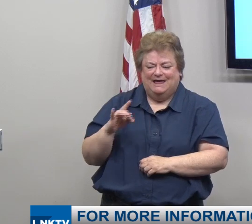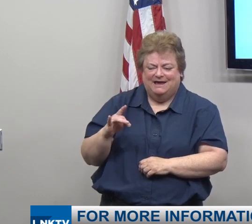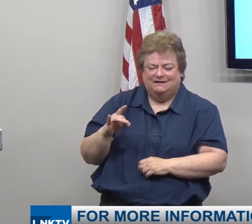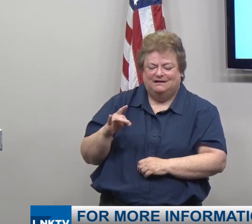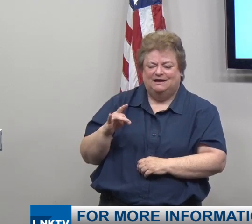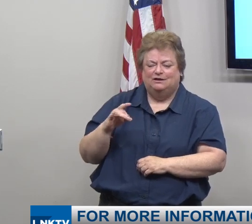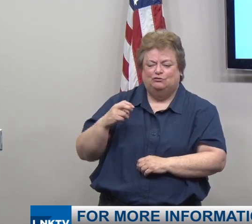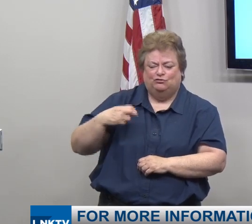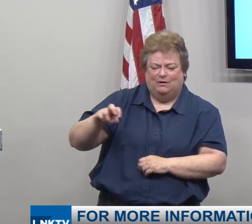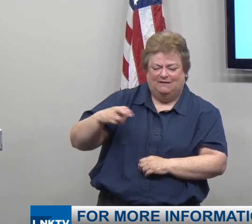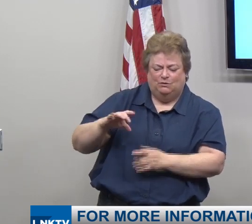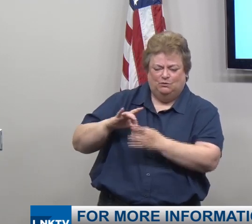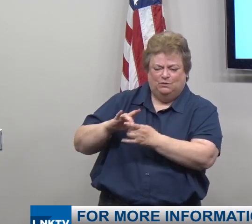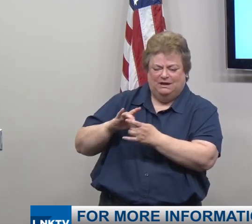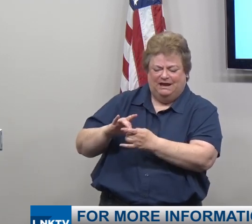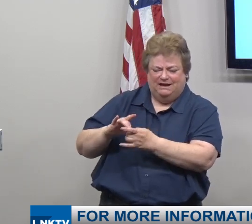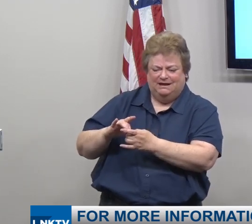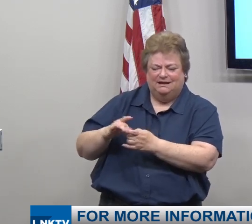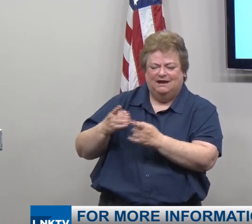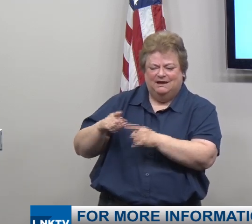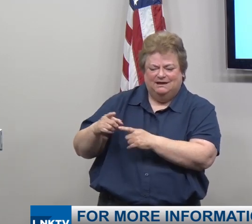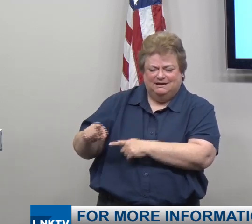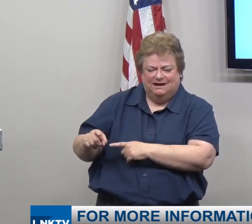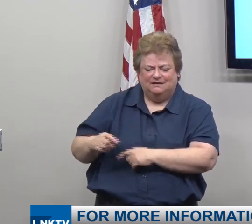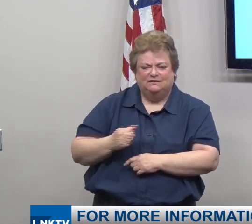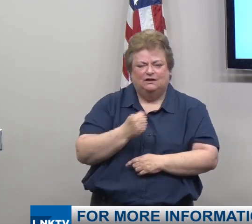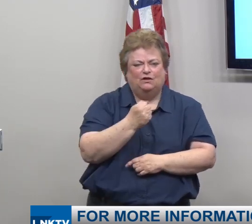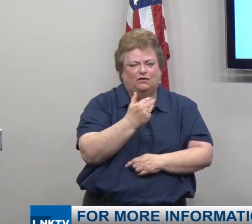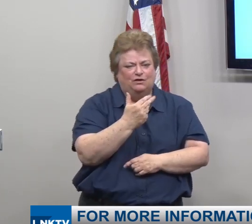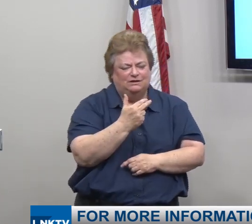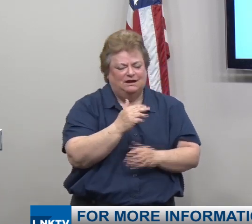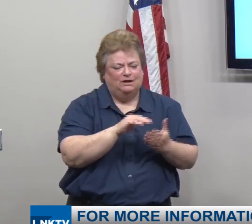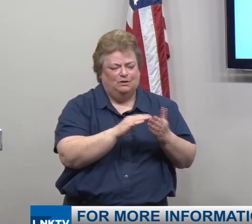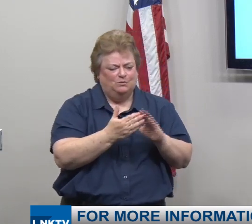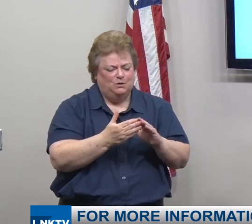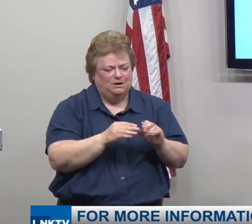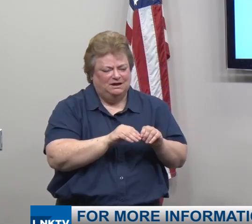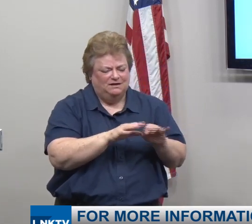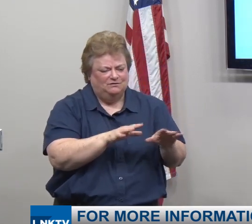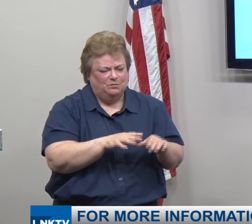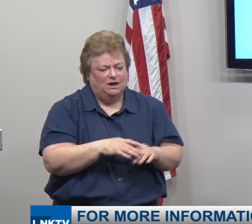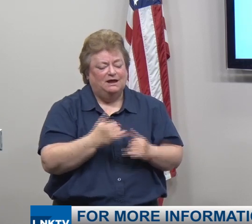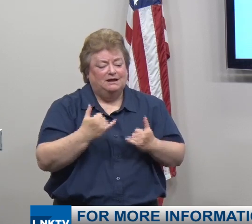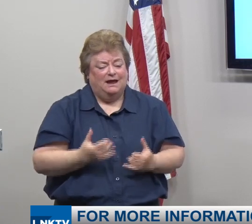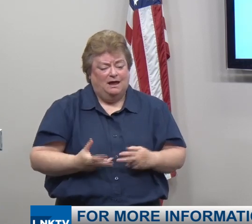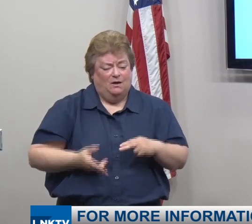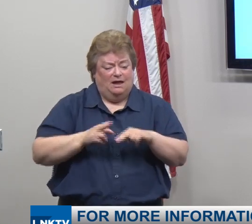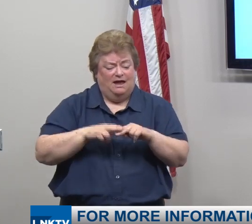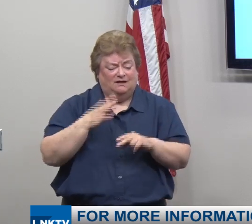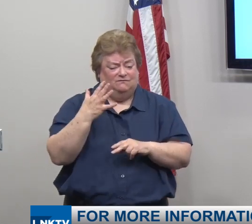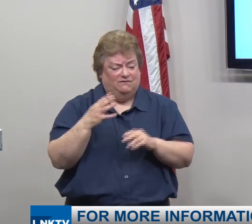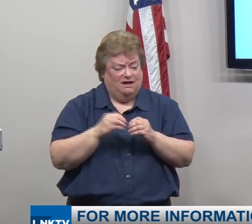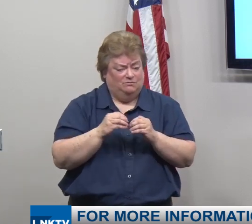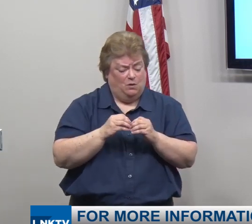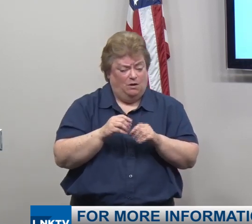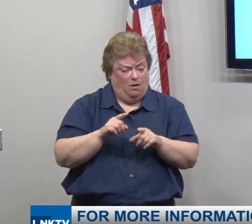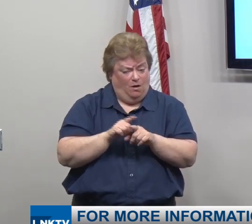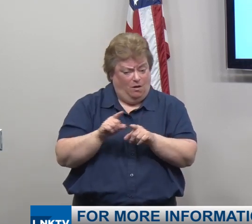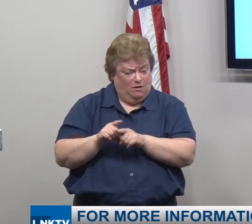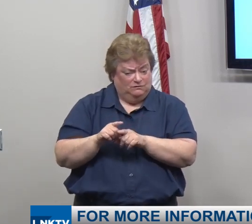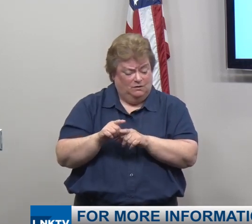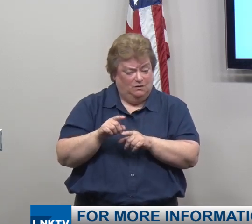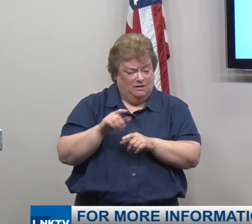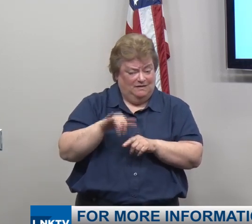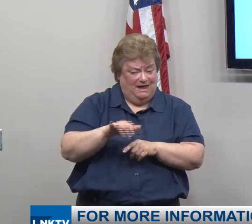travel-related cases and 13 community spread, 3 under investigation. These 5 more, is it fair to say those are also still